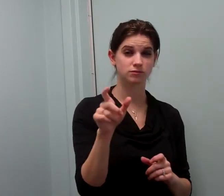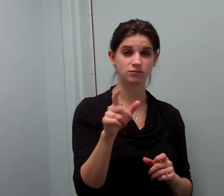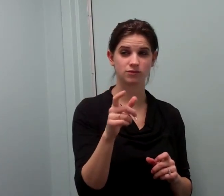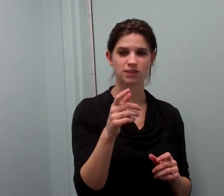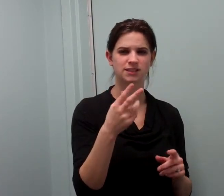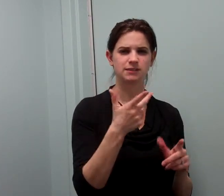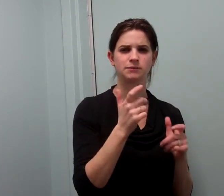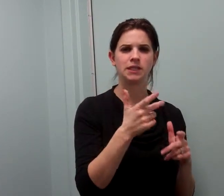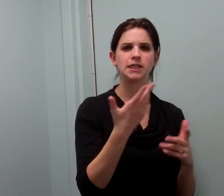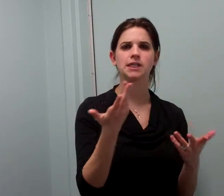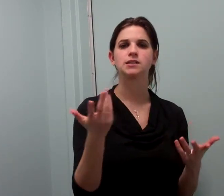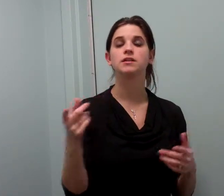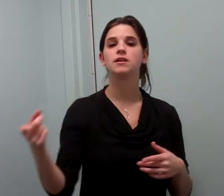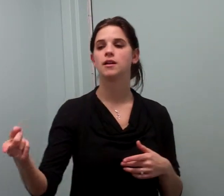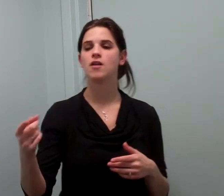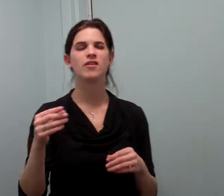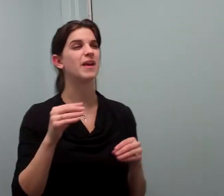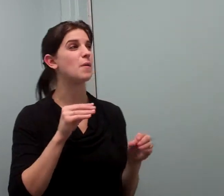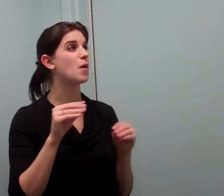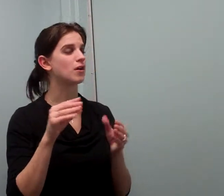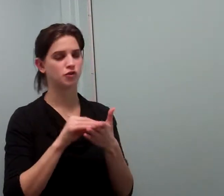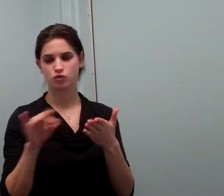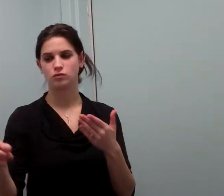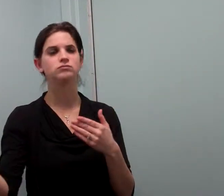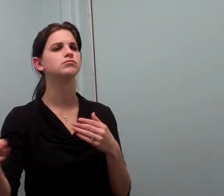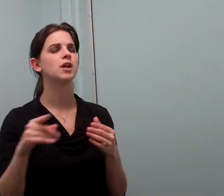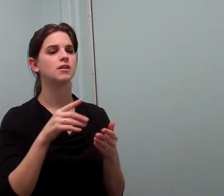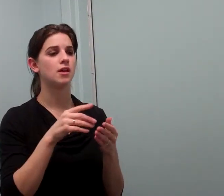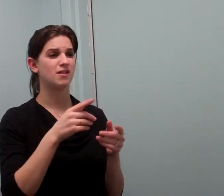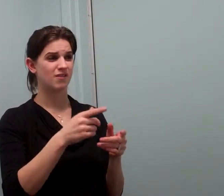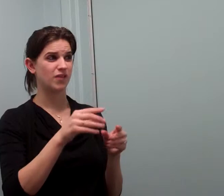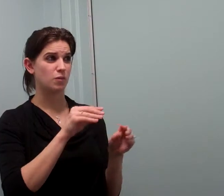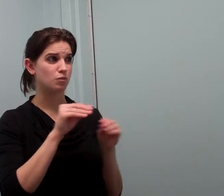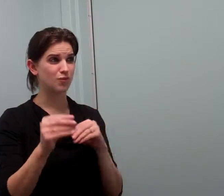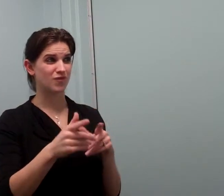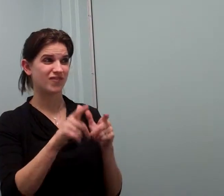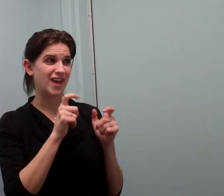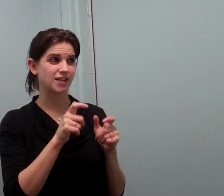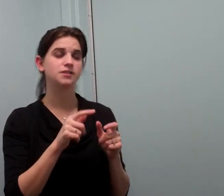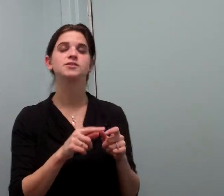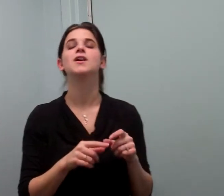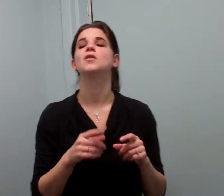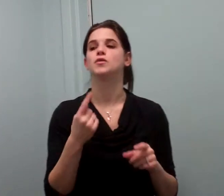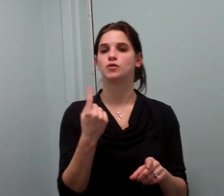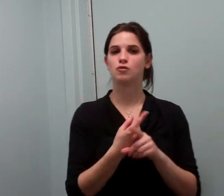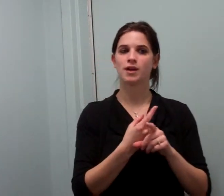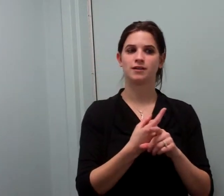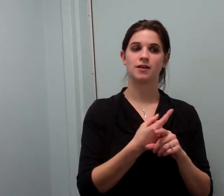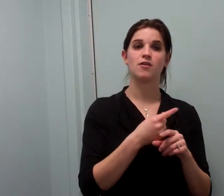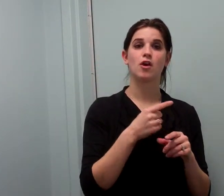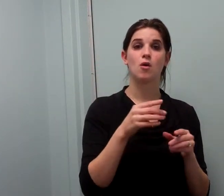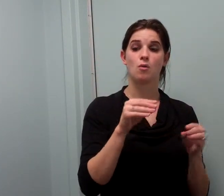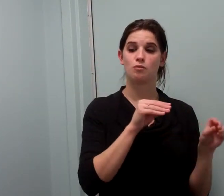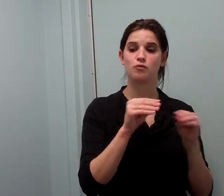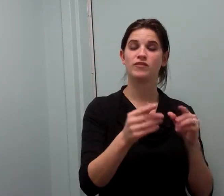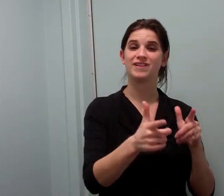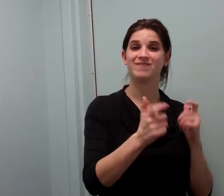faster. They're moving faster. So they're more active to get whatever you're trying to get off that